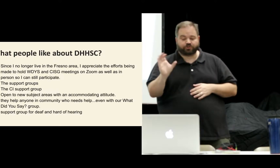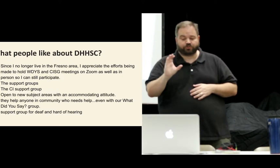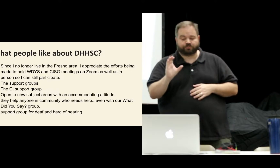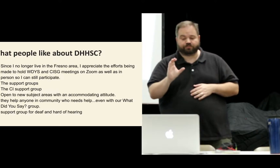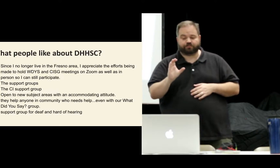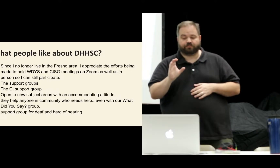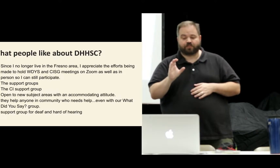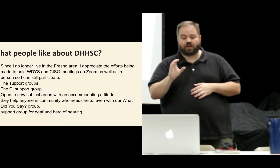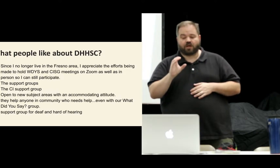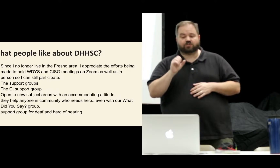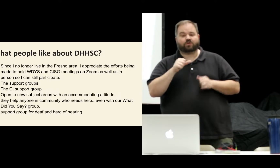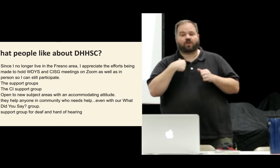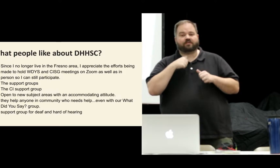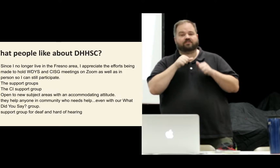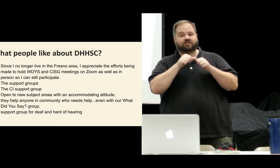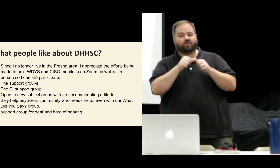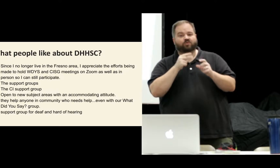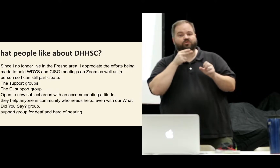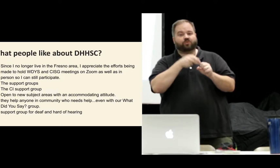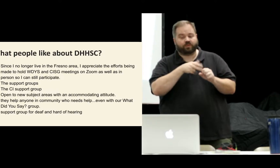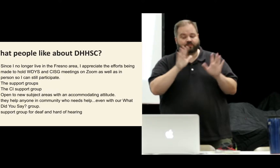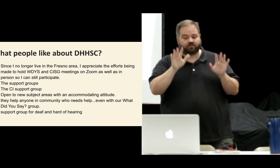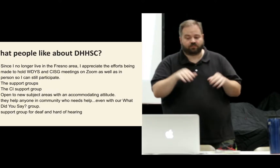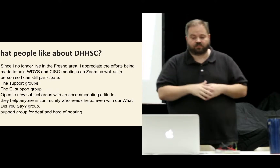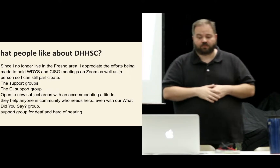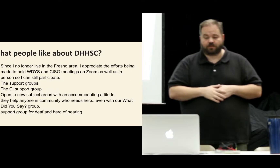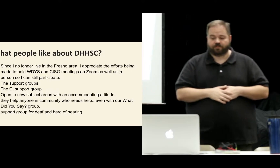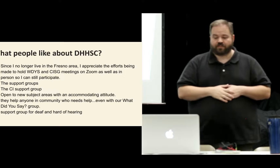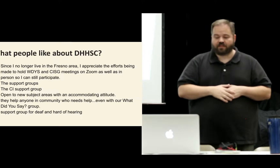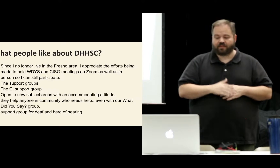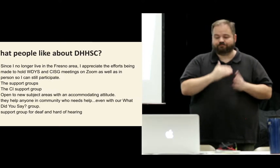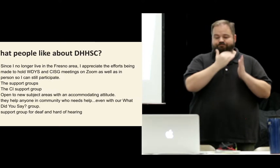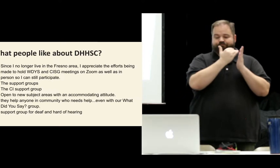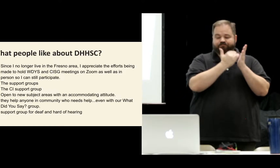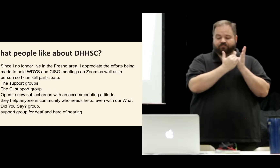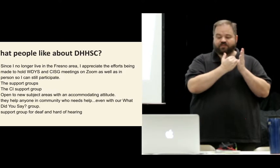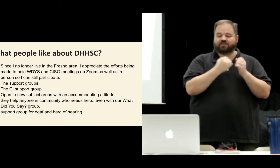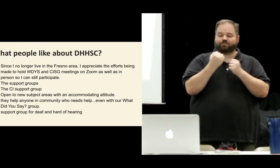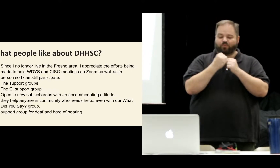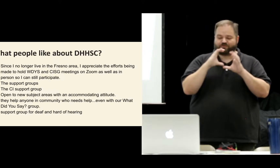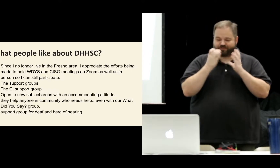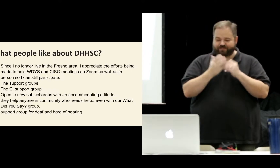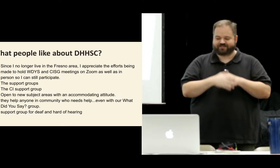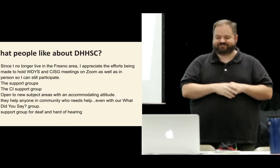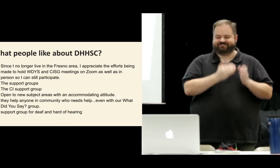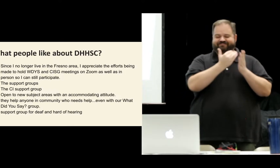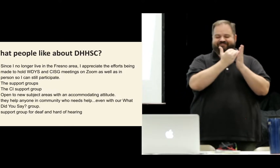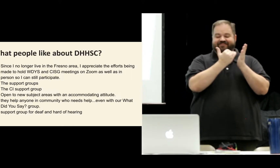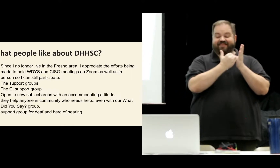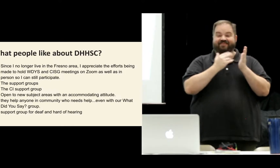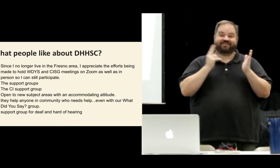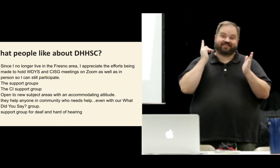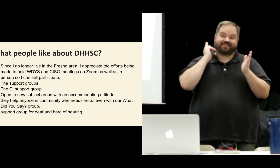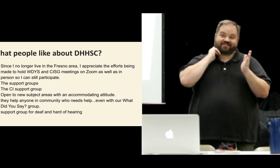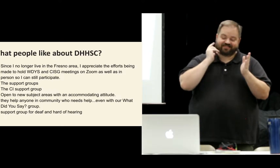to hold WDYS, What Did You Say, and cochlear implant support group meetings on